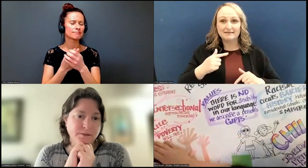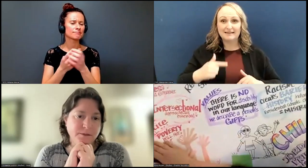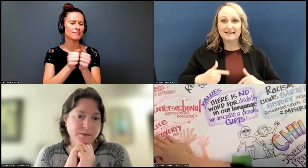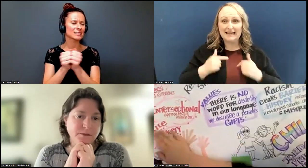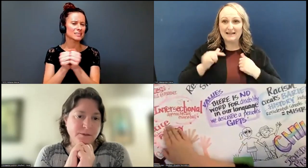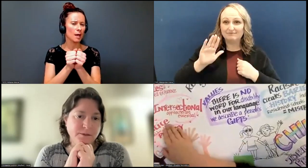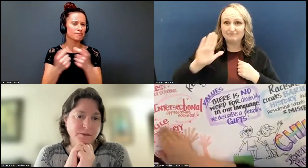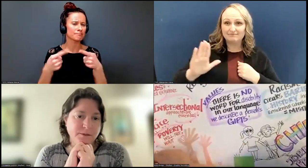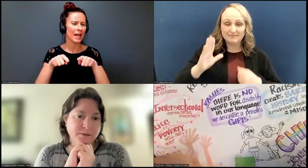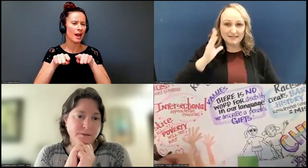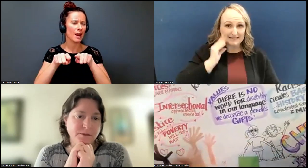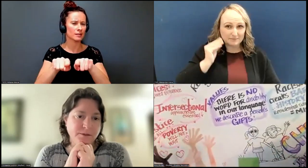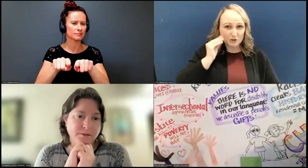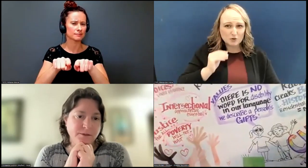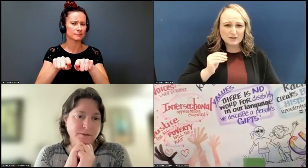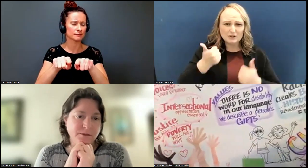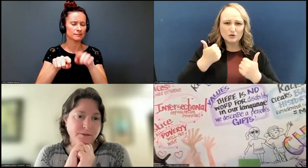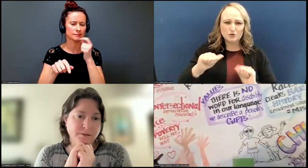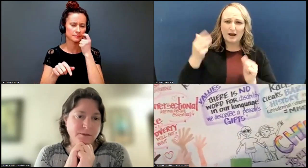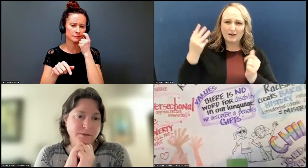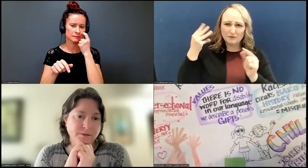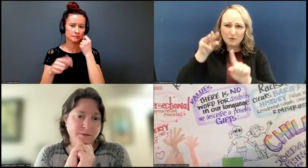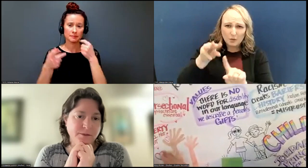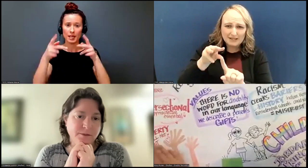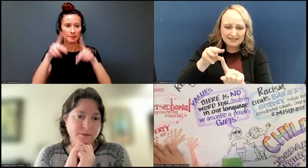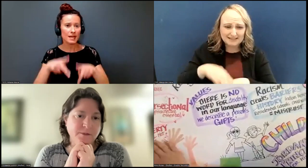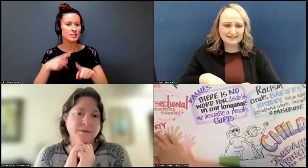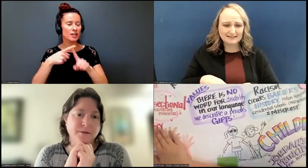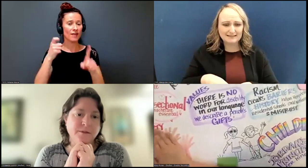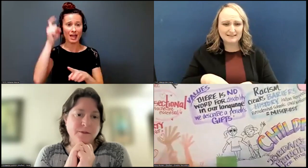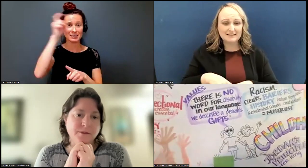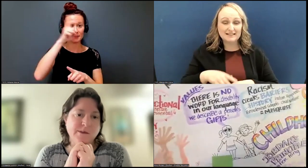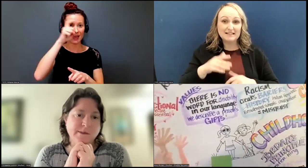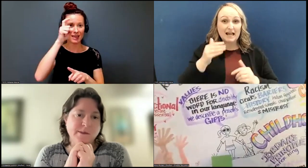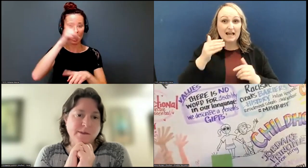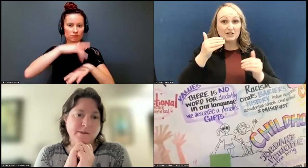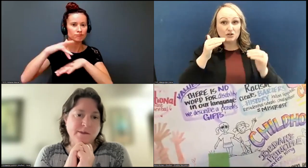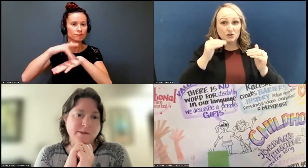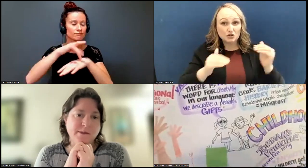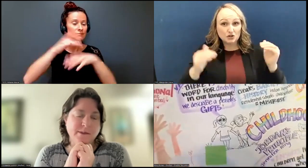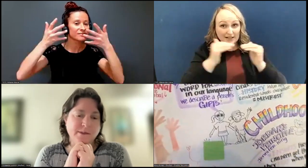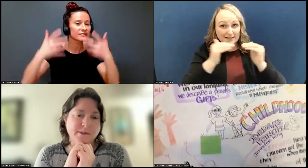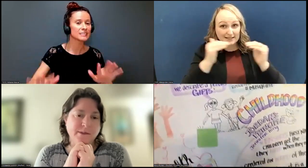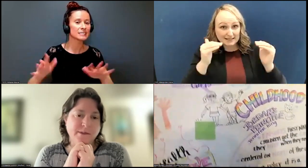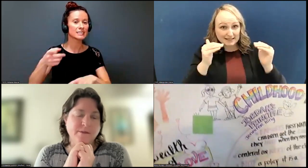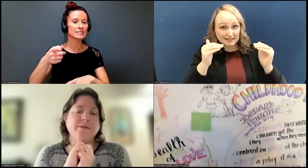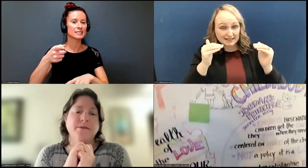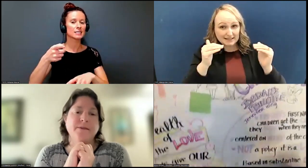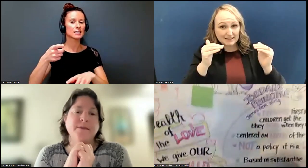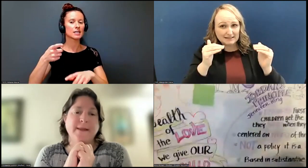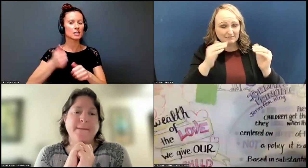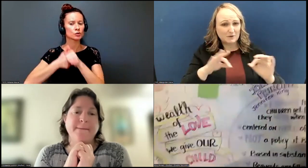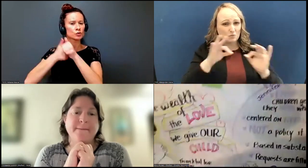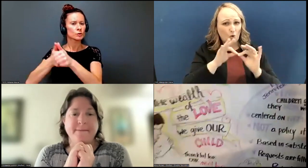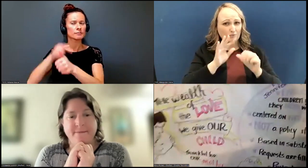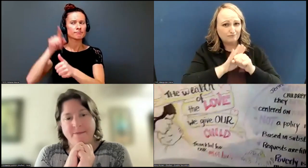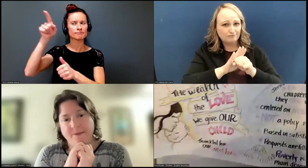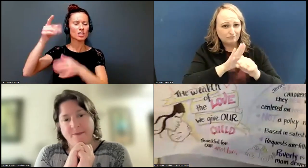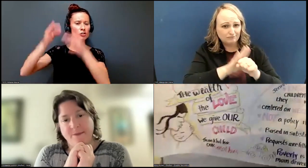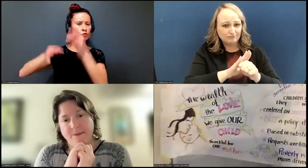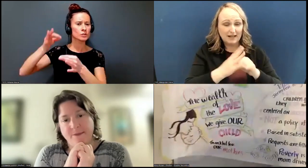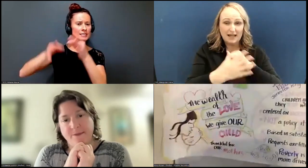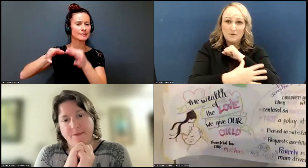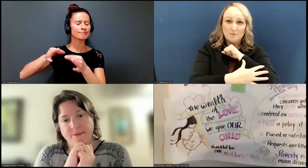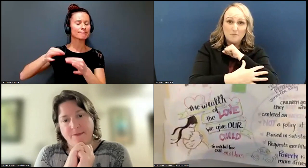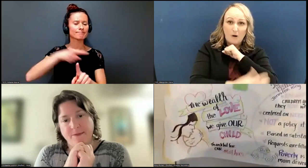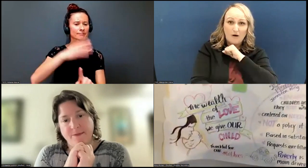up, justice as a primary driver for this work, and knowing that poverty will not wait. The other part here